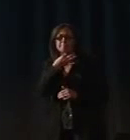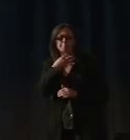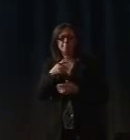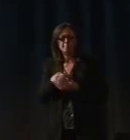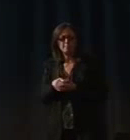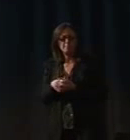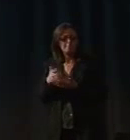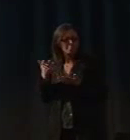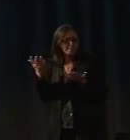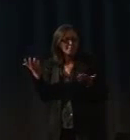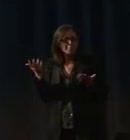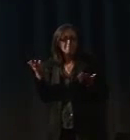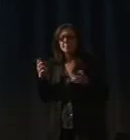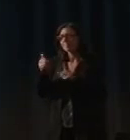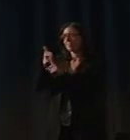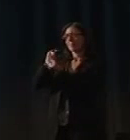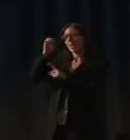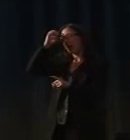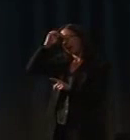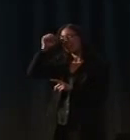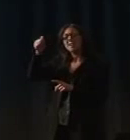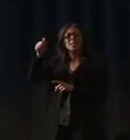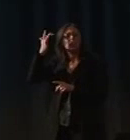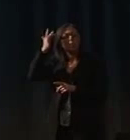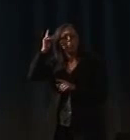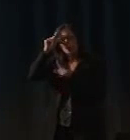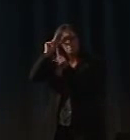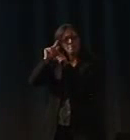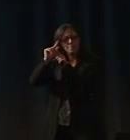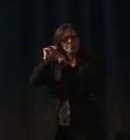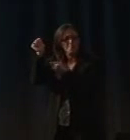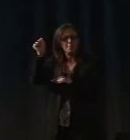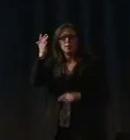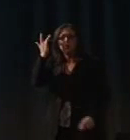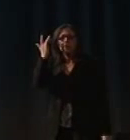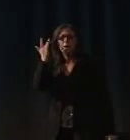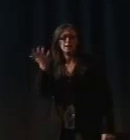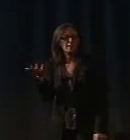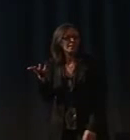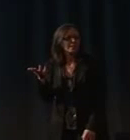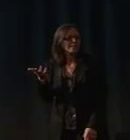what made Einstein a genius? What is intelligence?